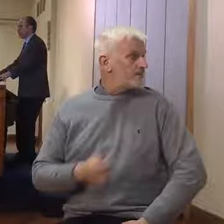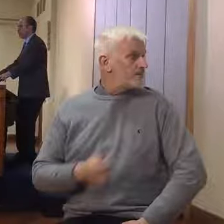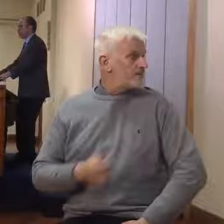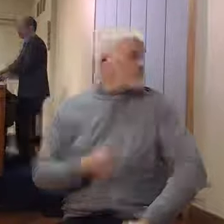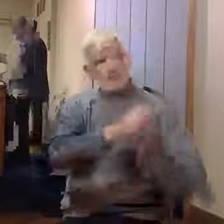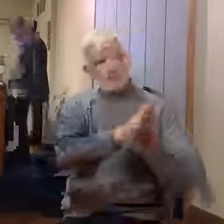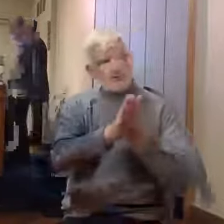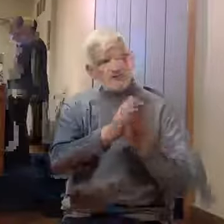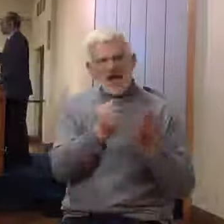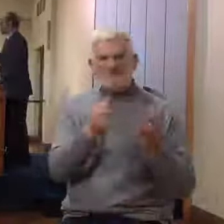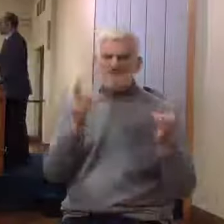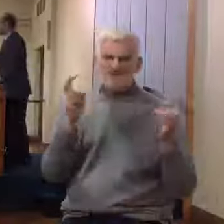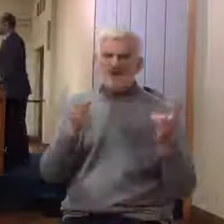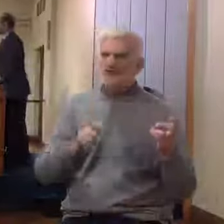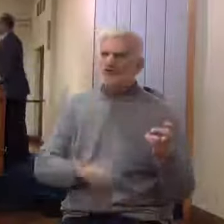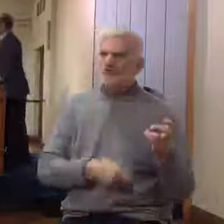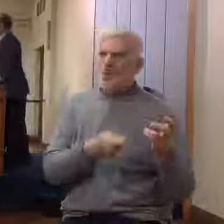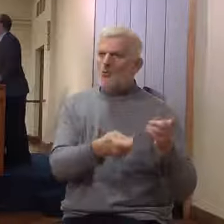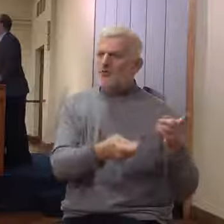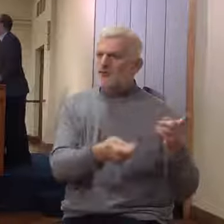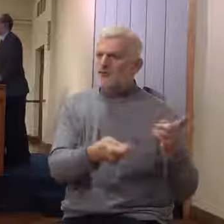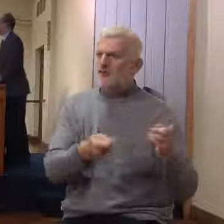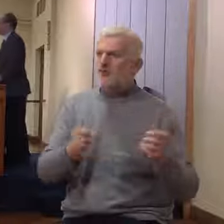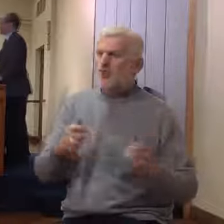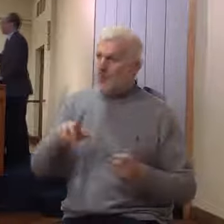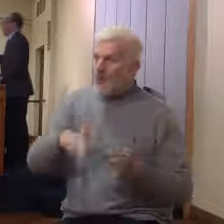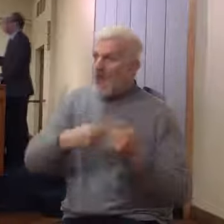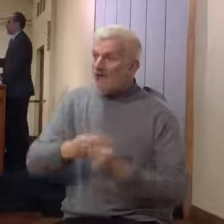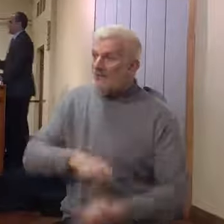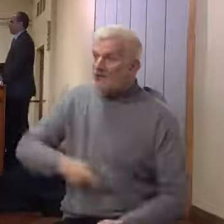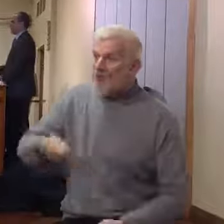But our sword is the sword of the Spirit,